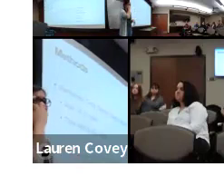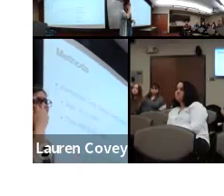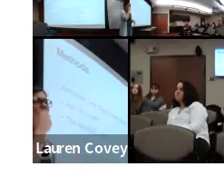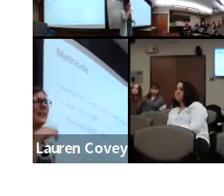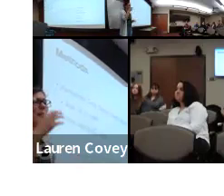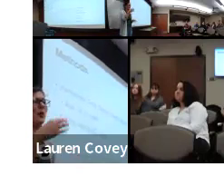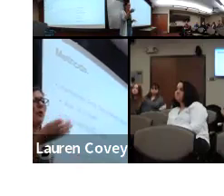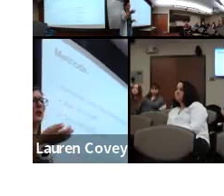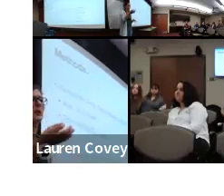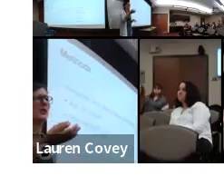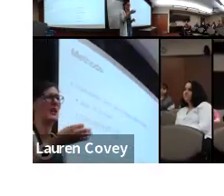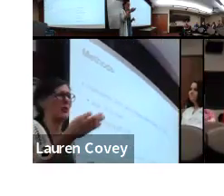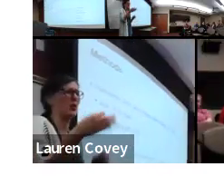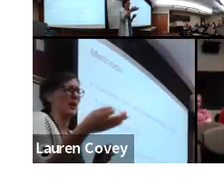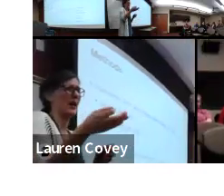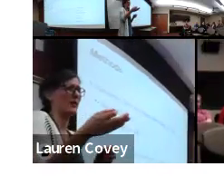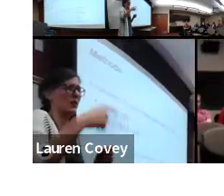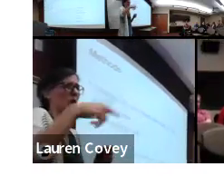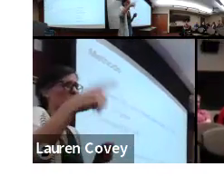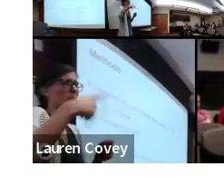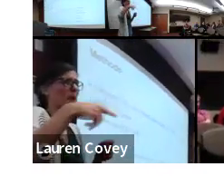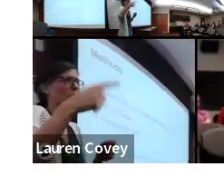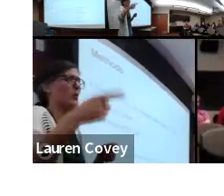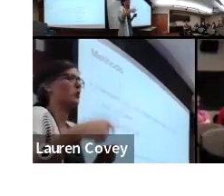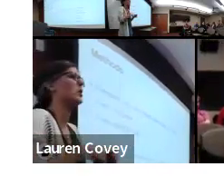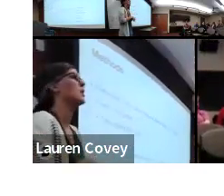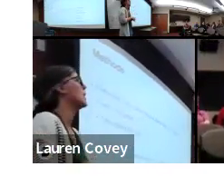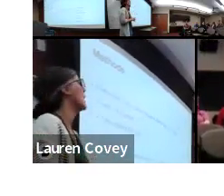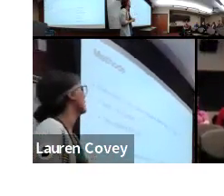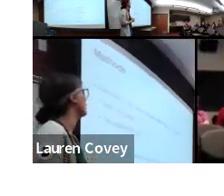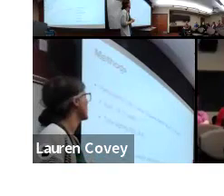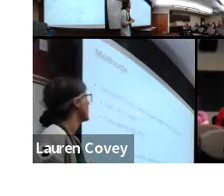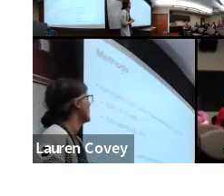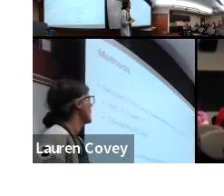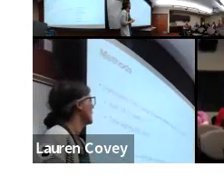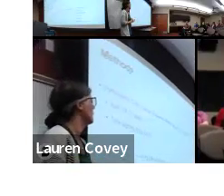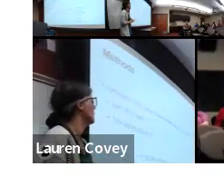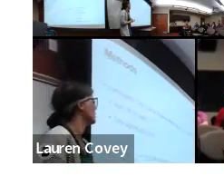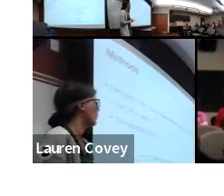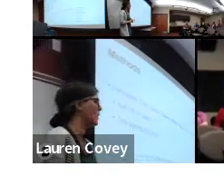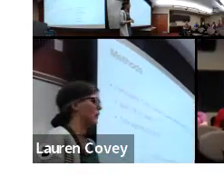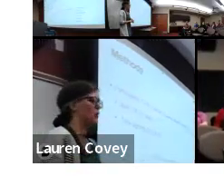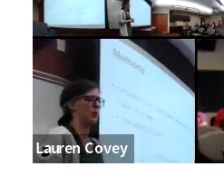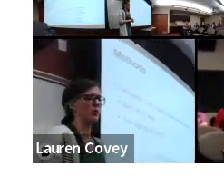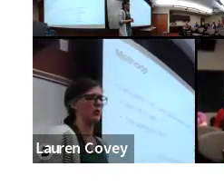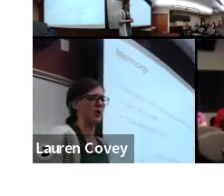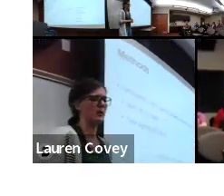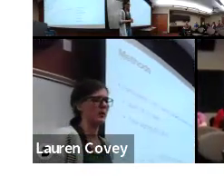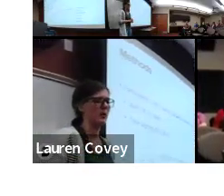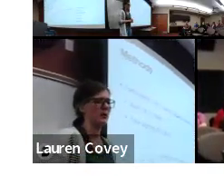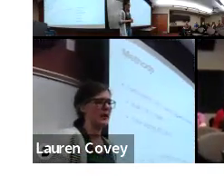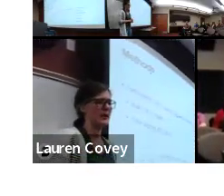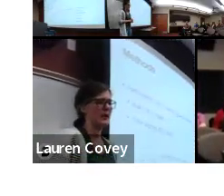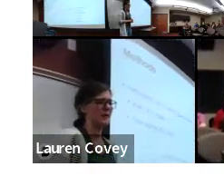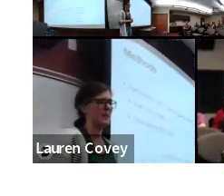native signers do. They're a little bit over explicit in how they use classifiers, so they use them a little bit too much. But the spoken language research